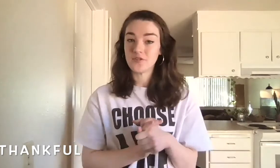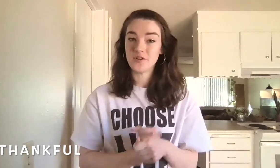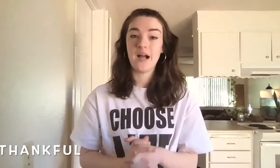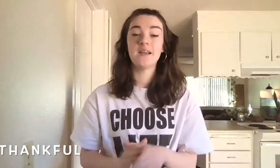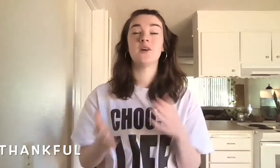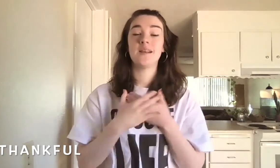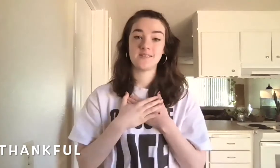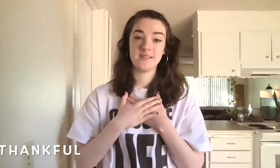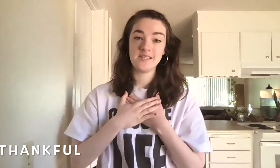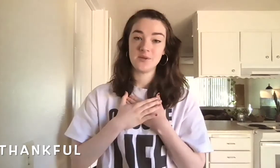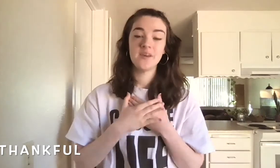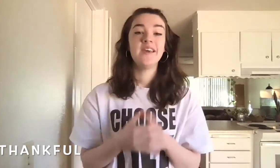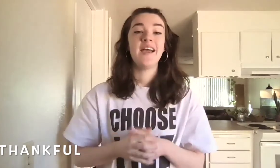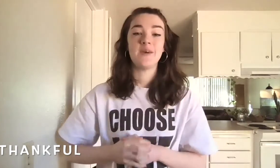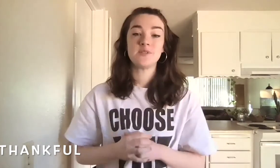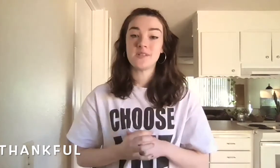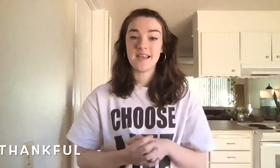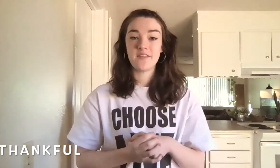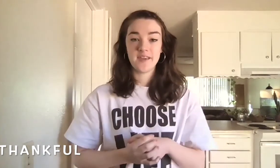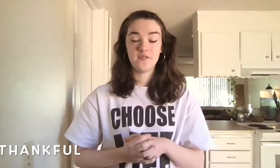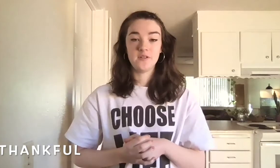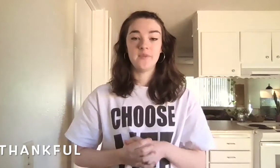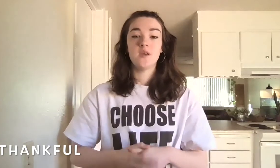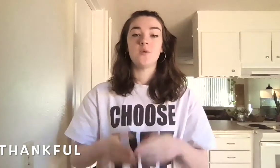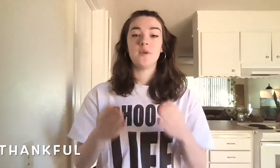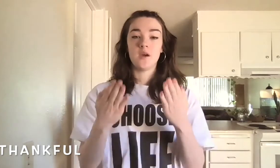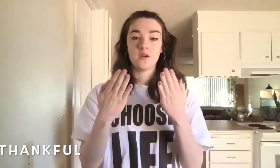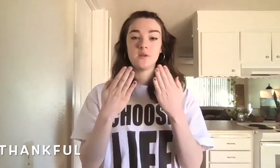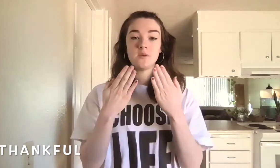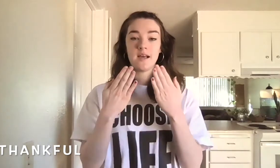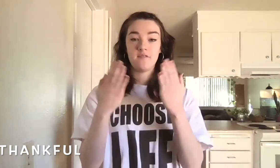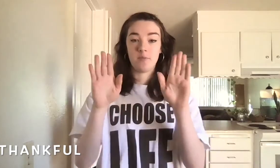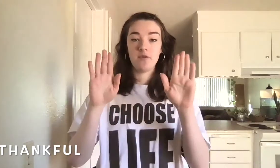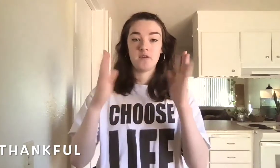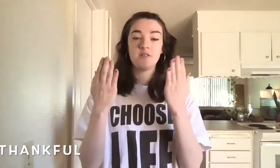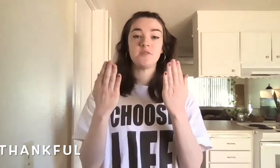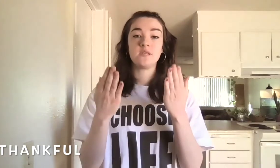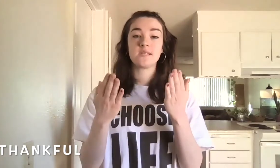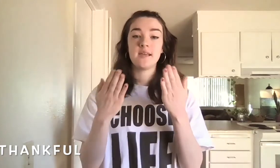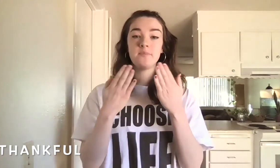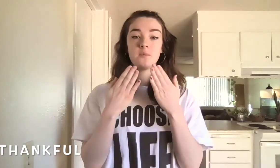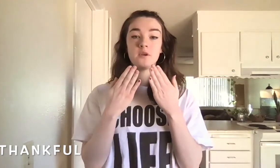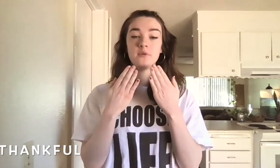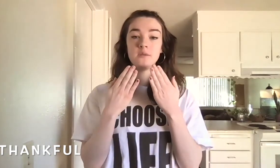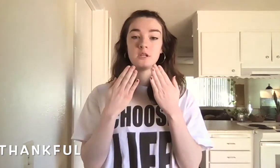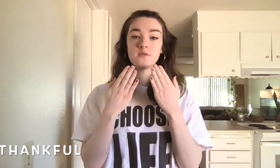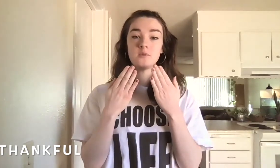for. I know I certainly do. So to sign thankful, we are going to have both of our hands doing this sign. We're going to bring them close to our